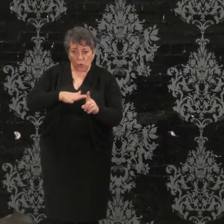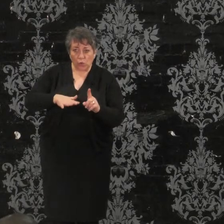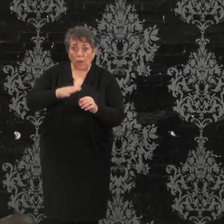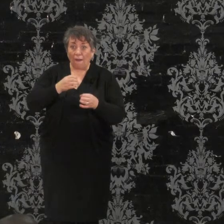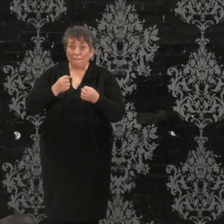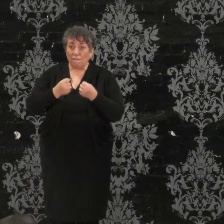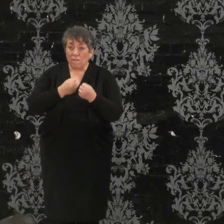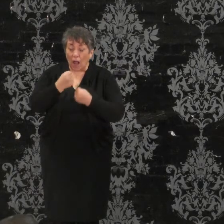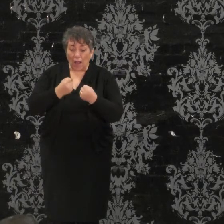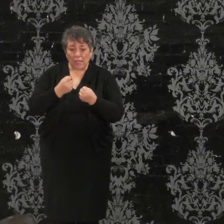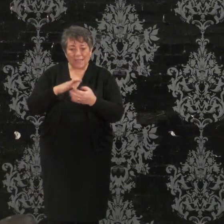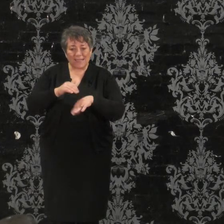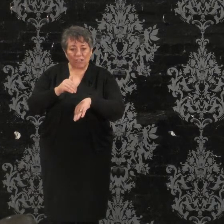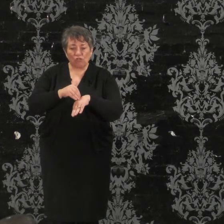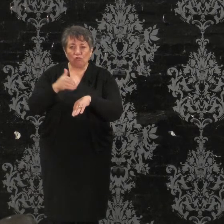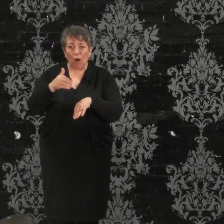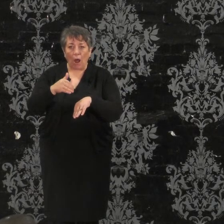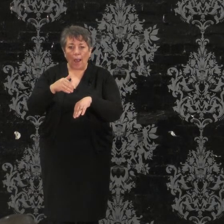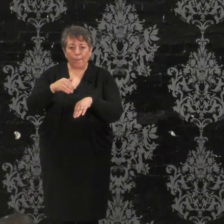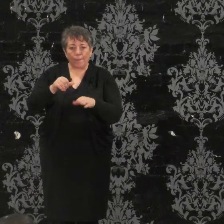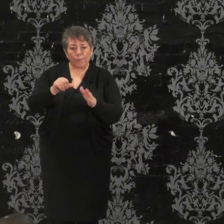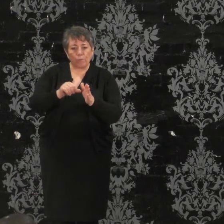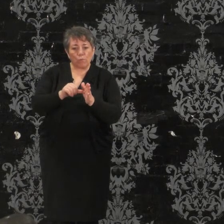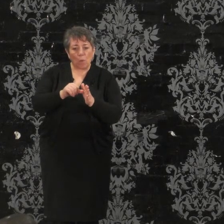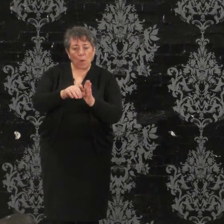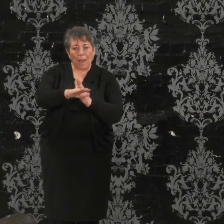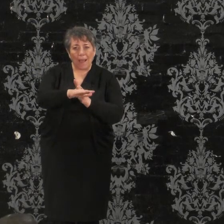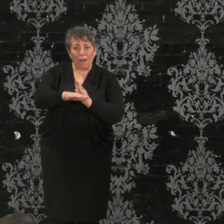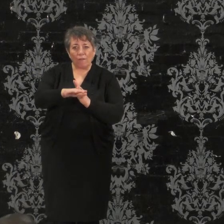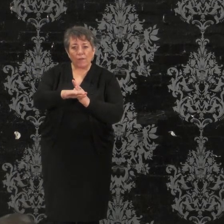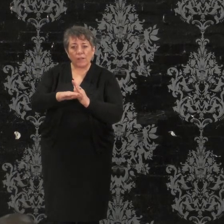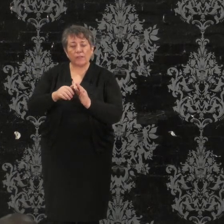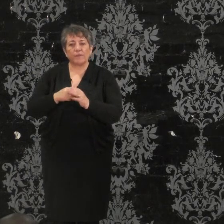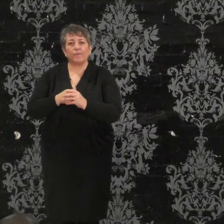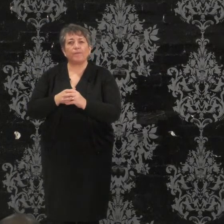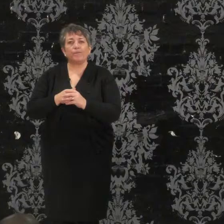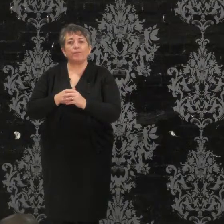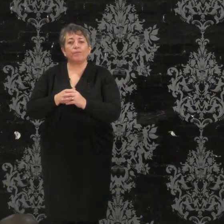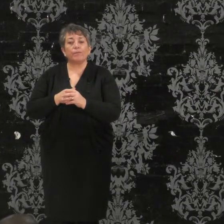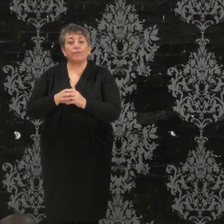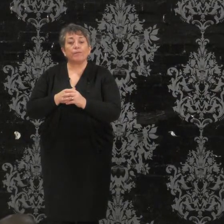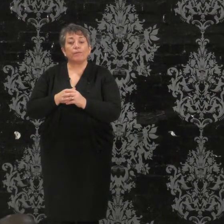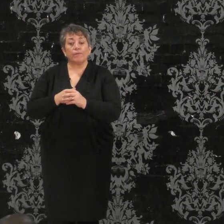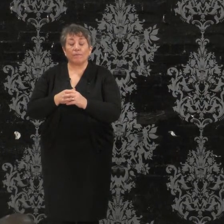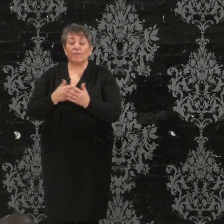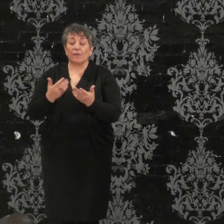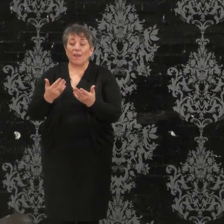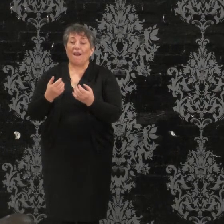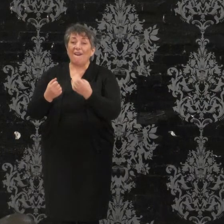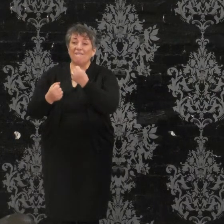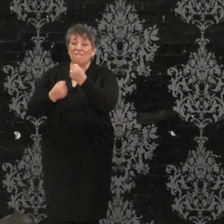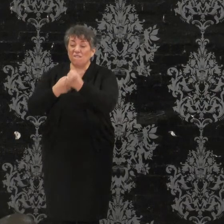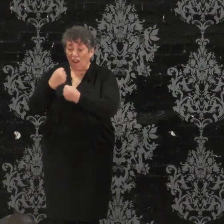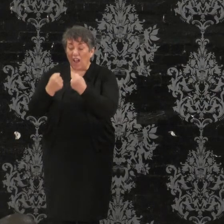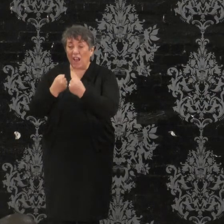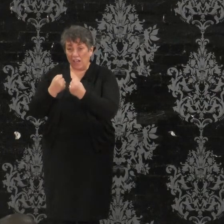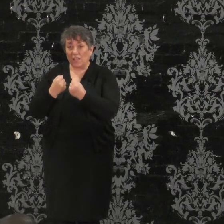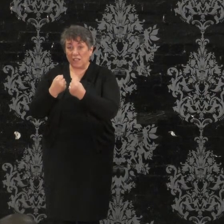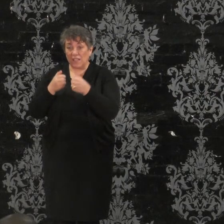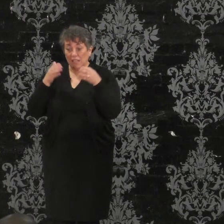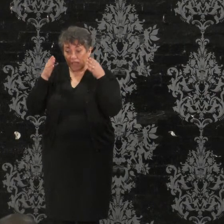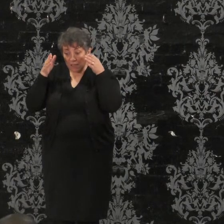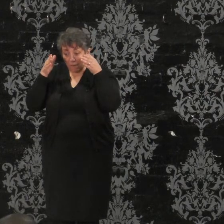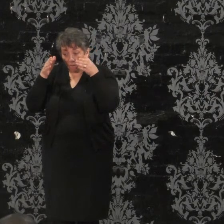hotspots. We know that violence tends to be concentrated on estates or small pockets of